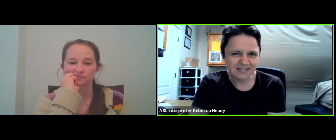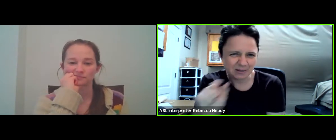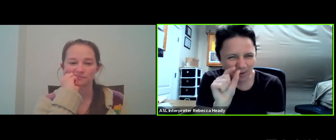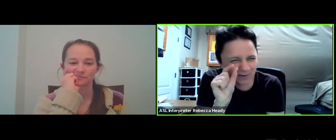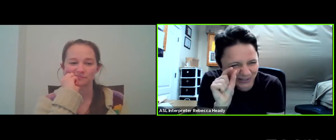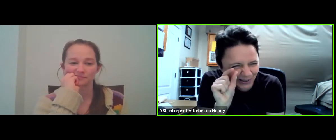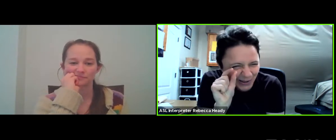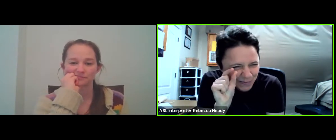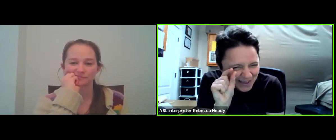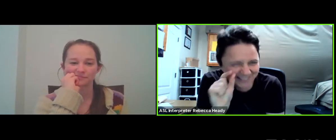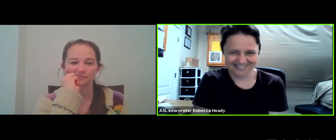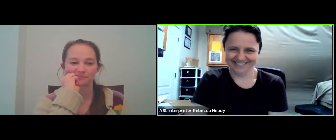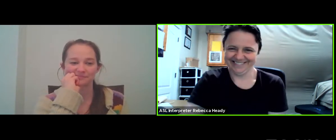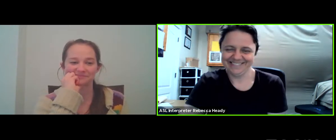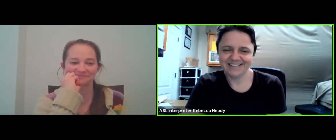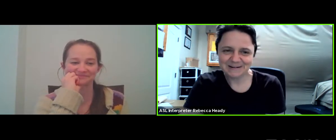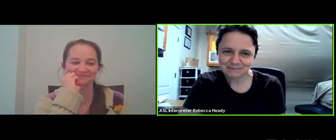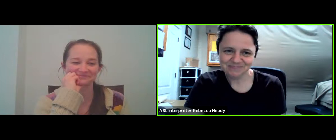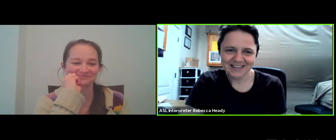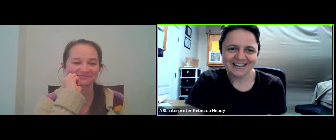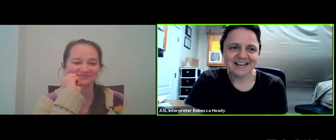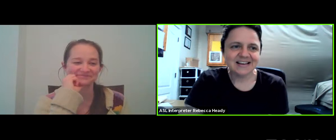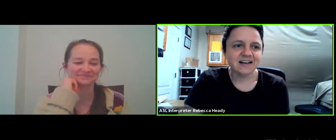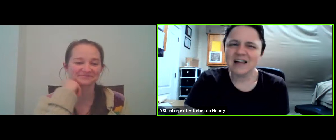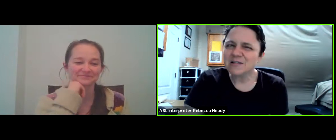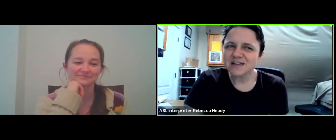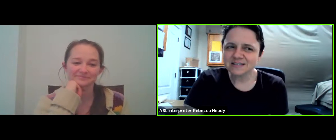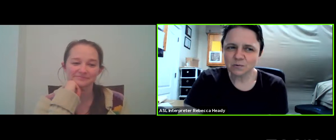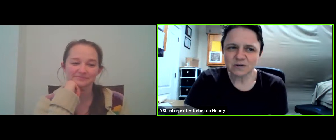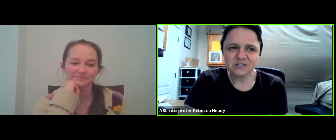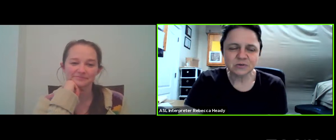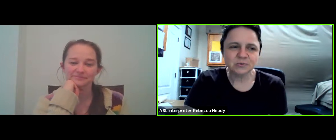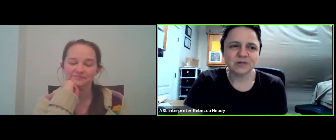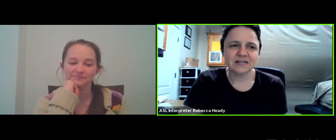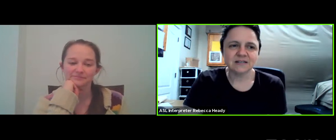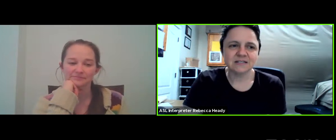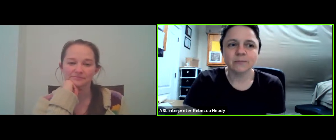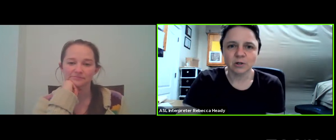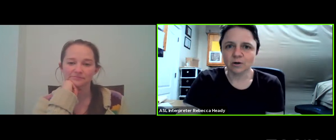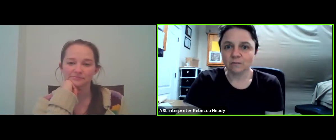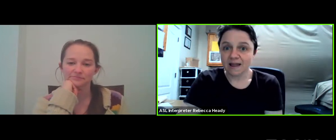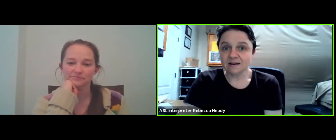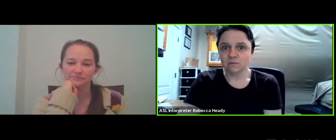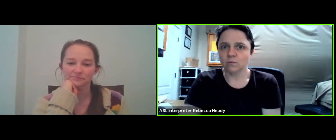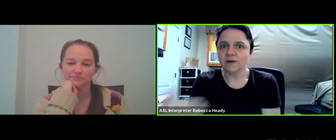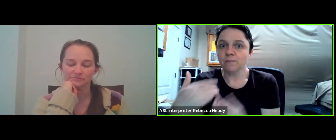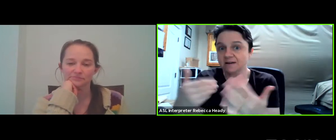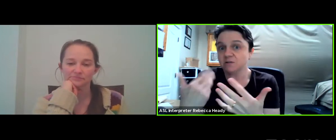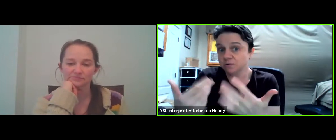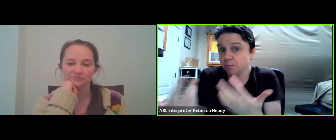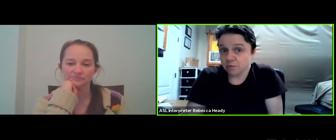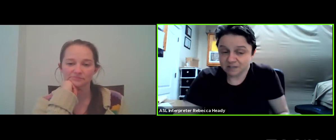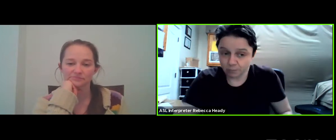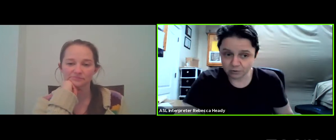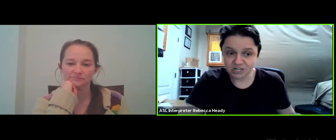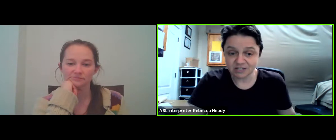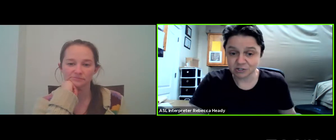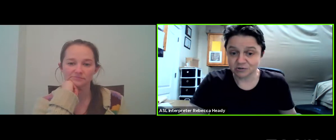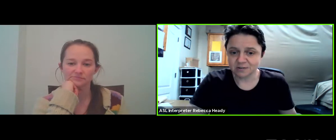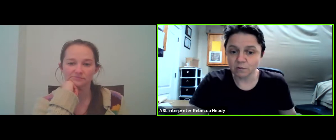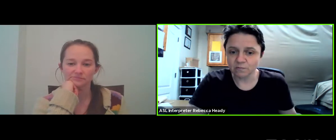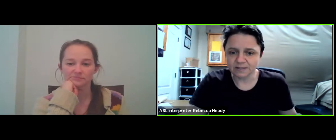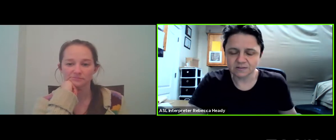little bit messy? Maybe just a little bit, right? A lot of things that we do similar, right? We might do some of those